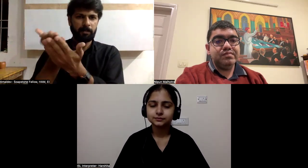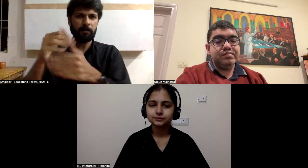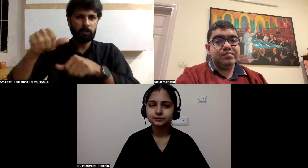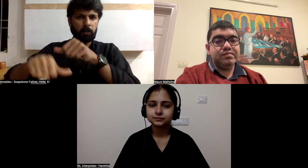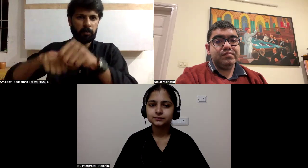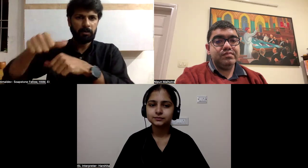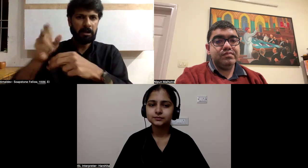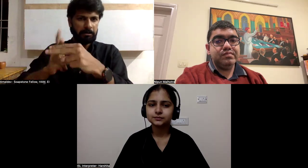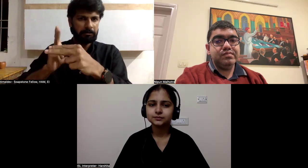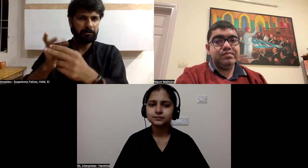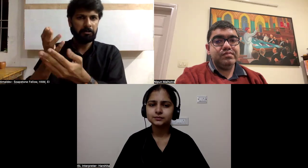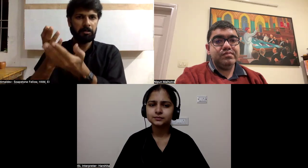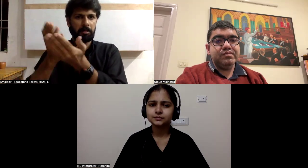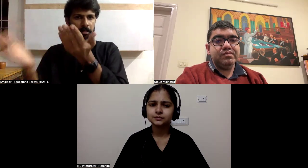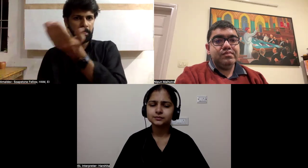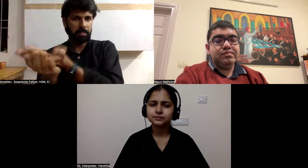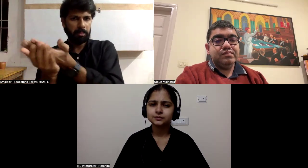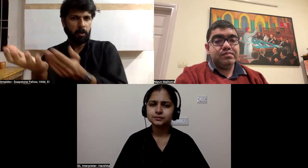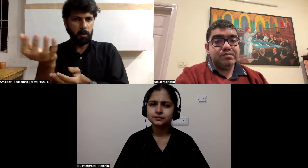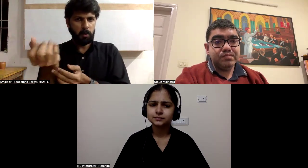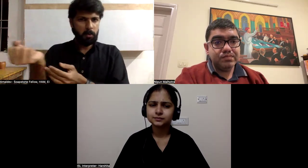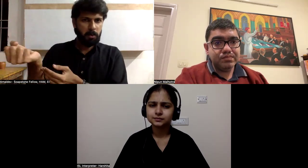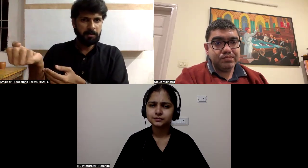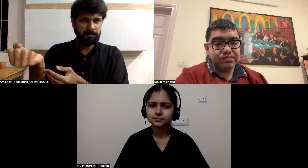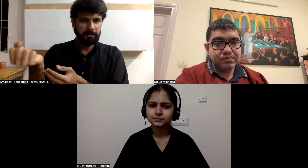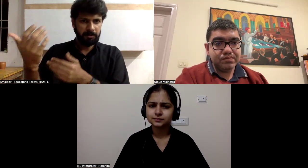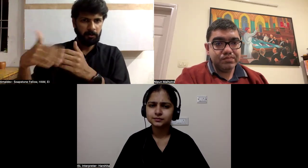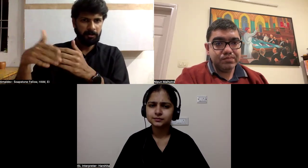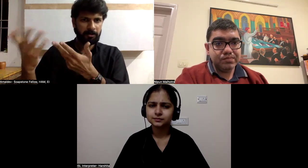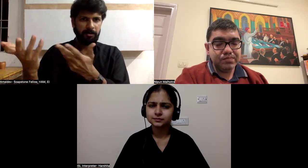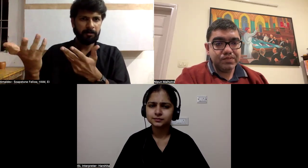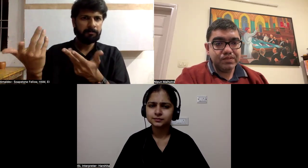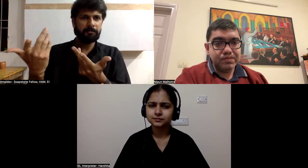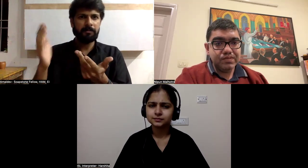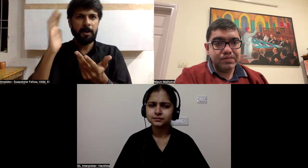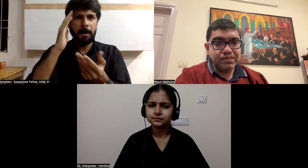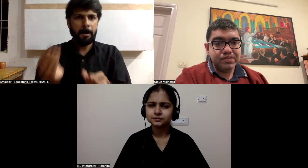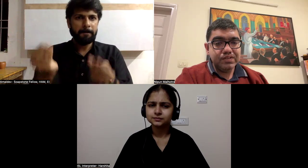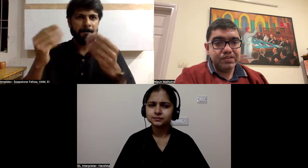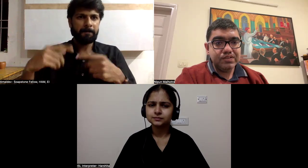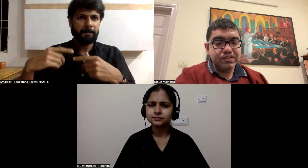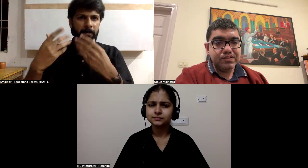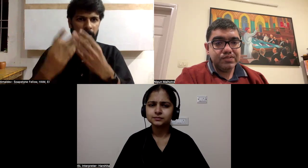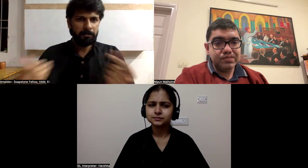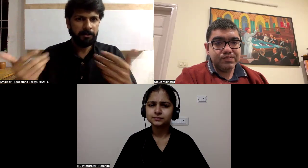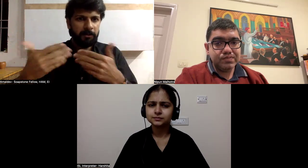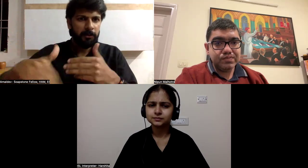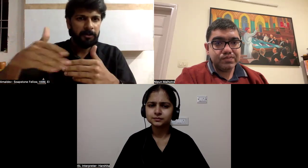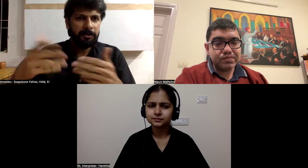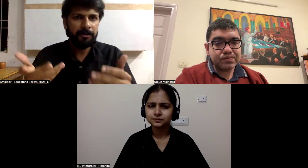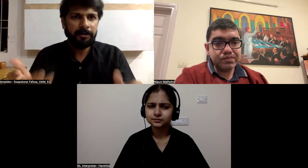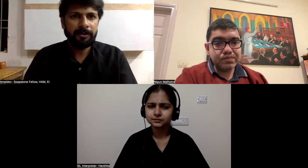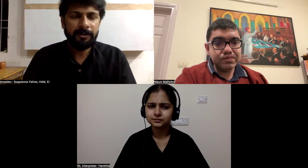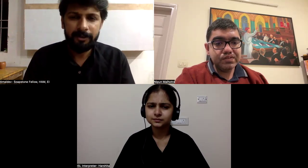Mhm. Yes, so that like in process or is that on hold? Could we have